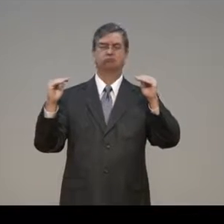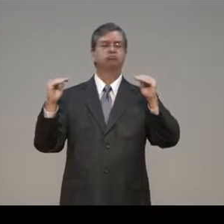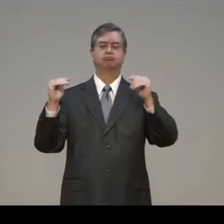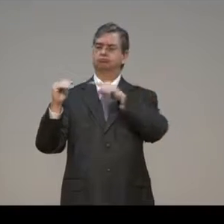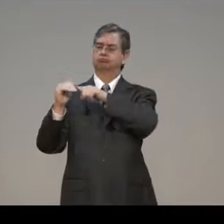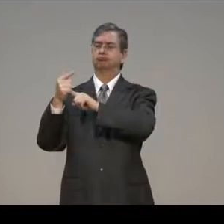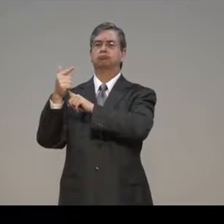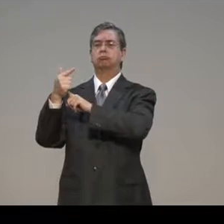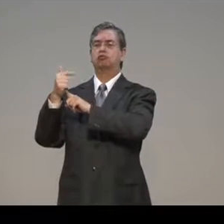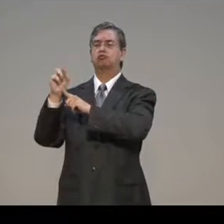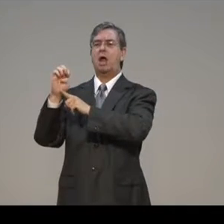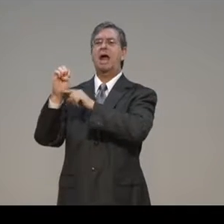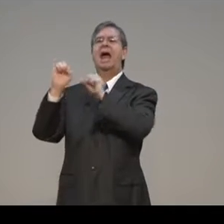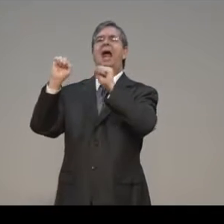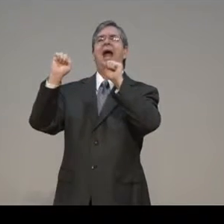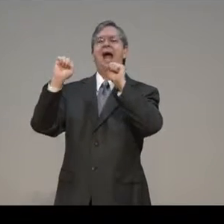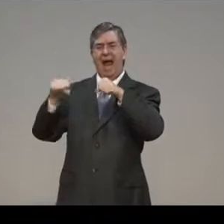great.